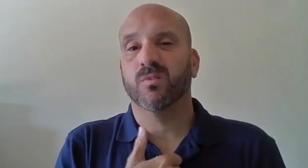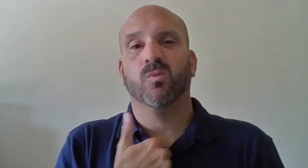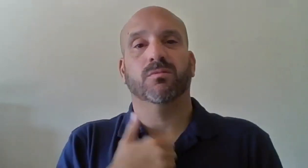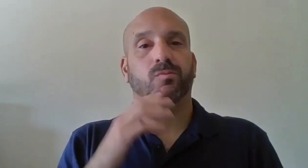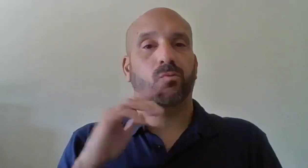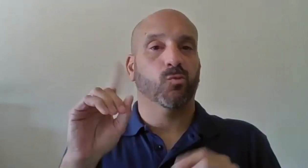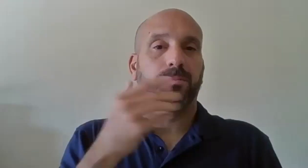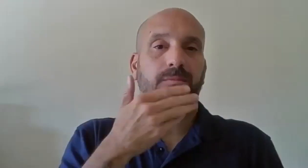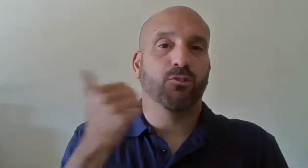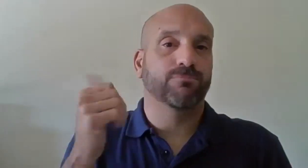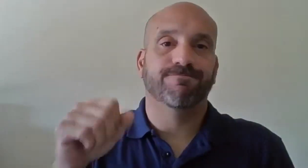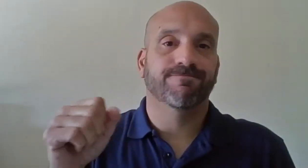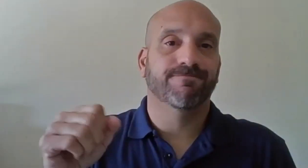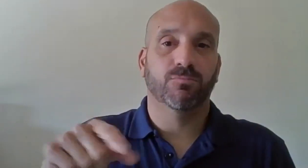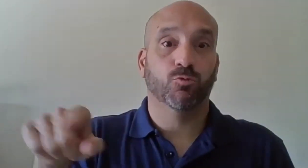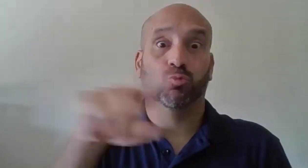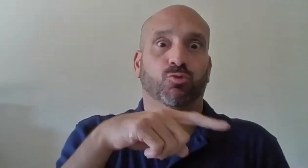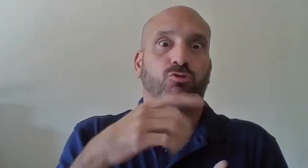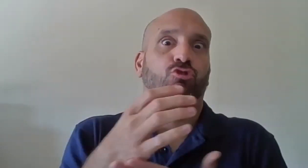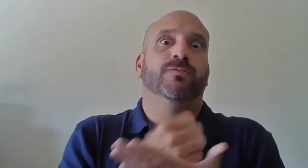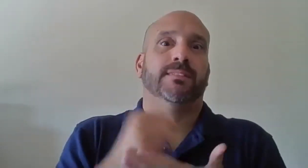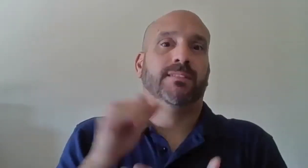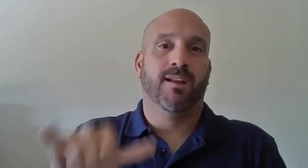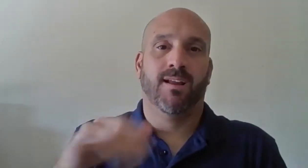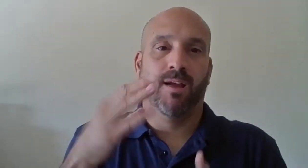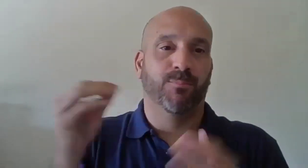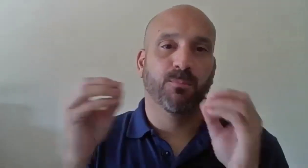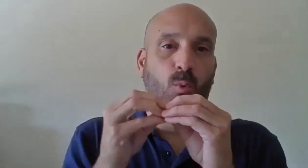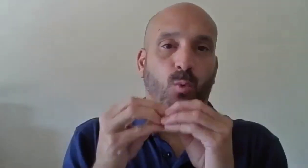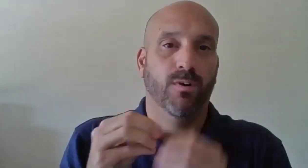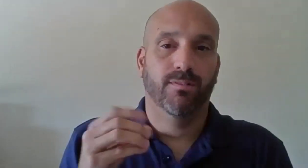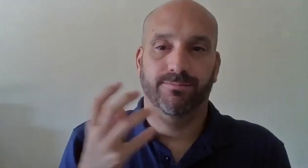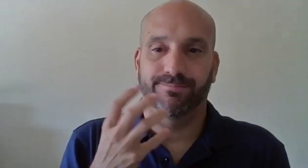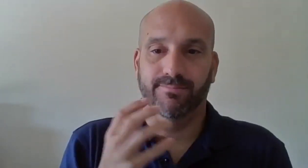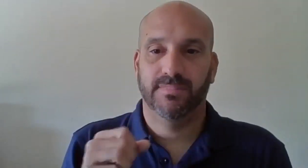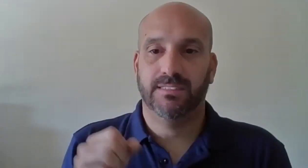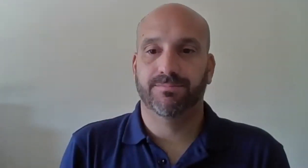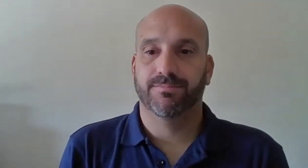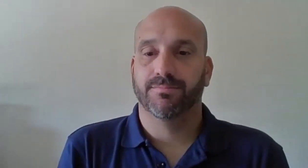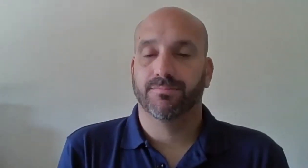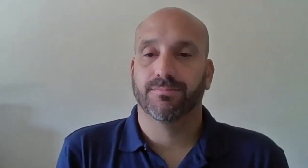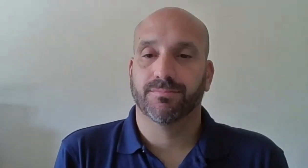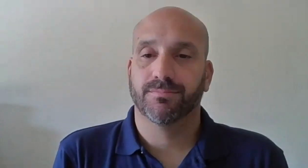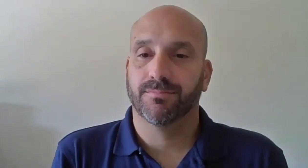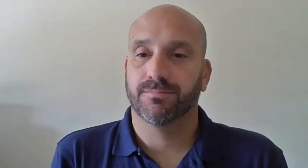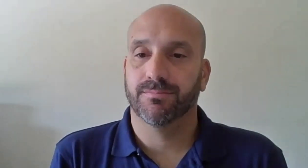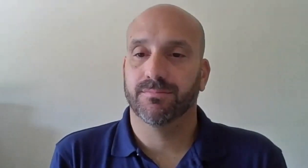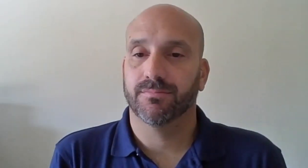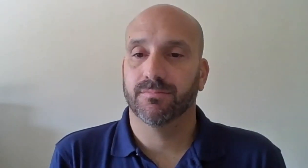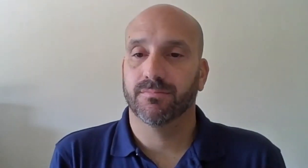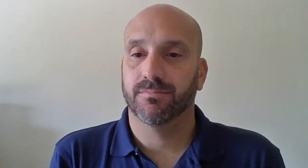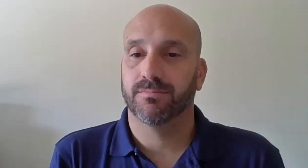Okay. I apologize. We definitely need to do better. You guys deserve better, and you deserve so much more than what we're providing right now.